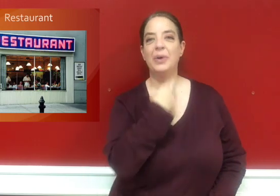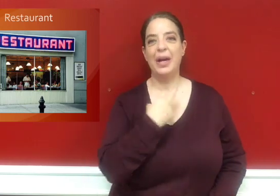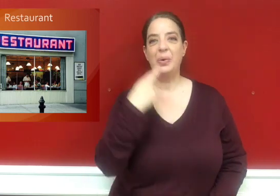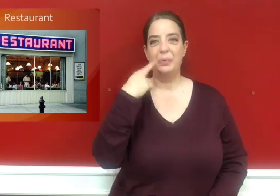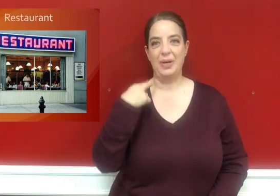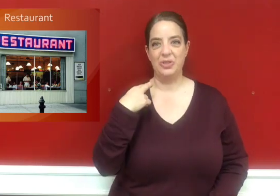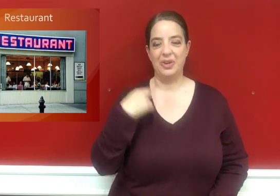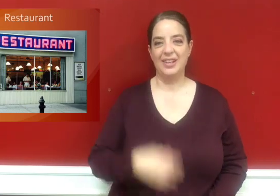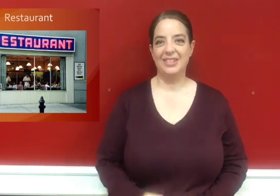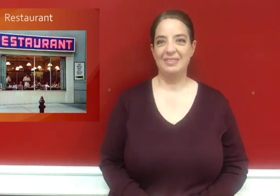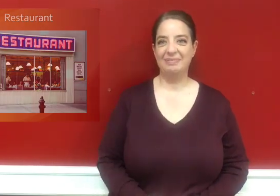at restaurant.